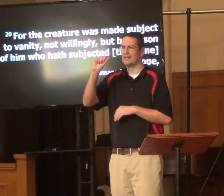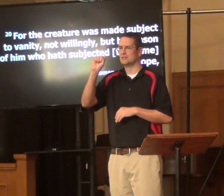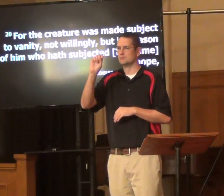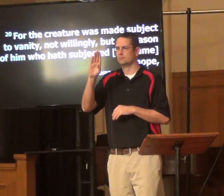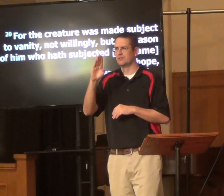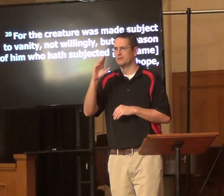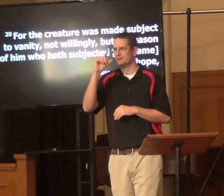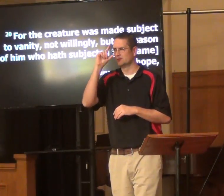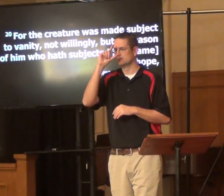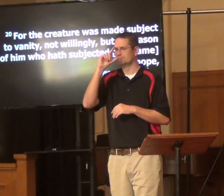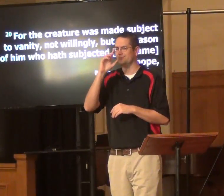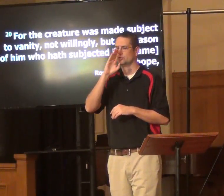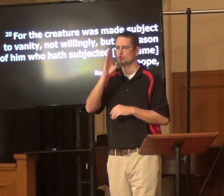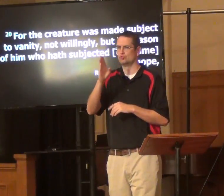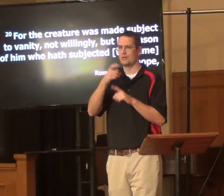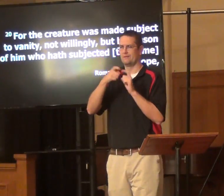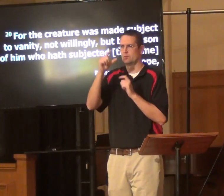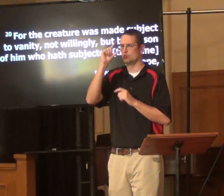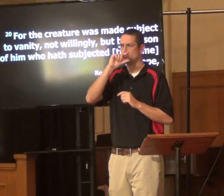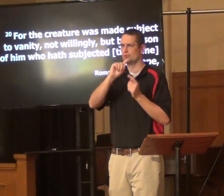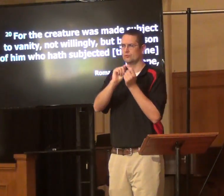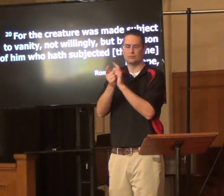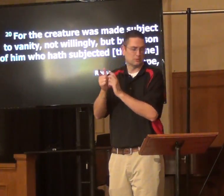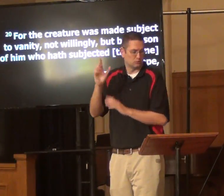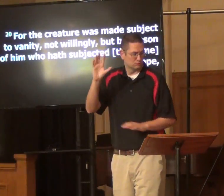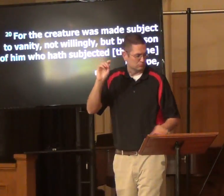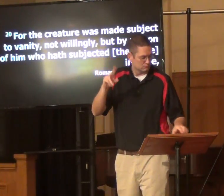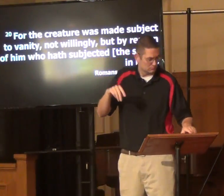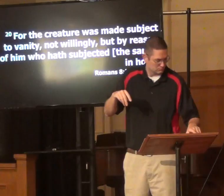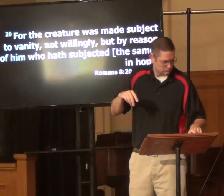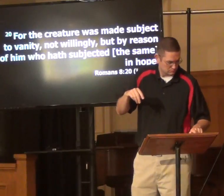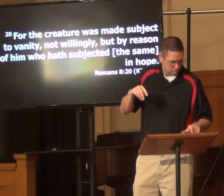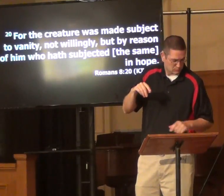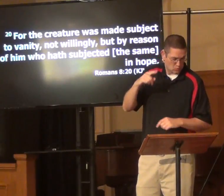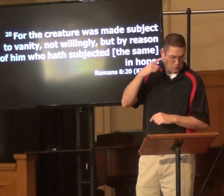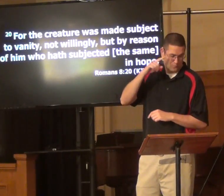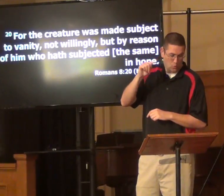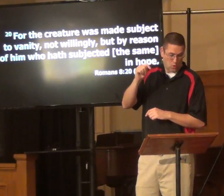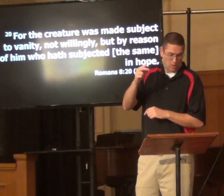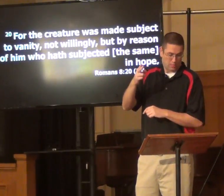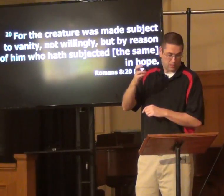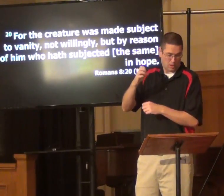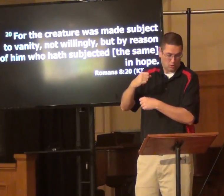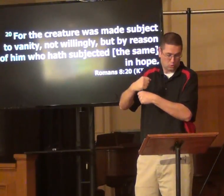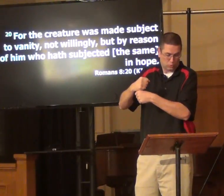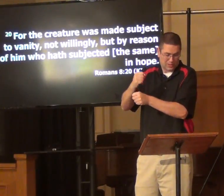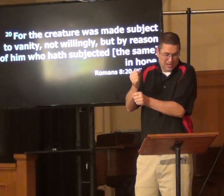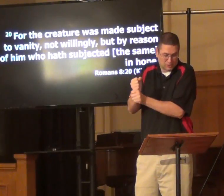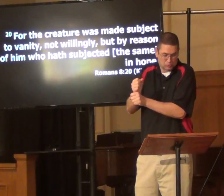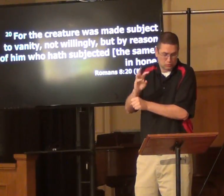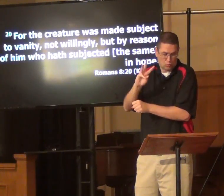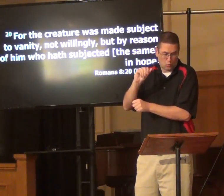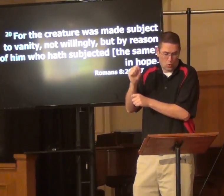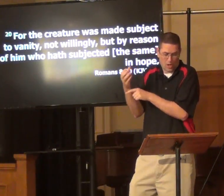Okay, I use the New American Standard Bible. It's more direct from the Greek translation. For the